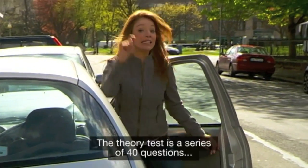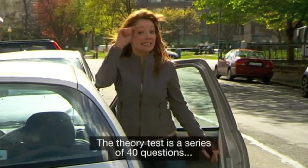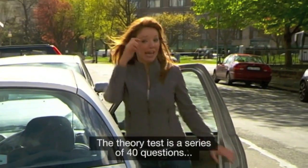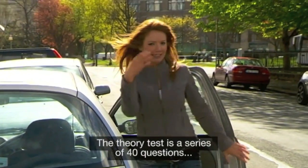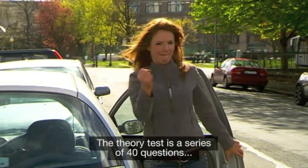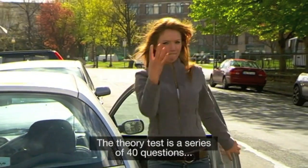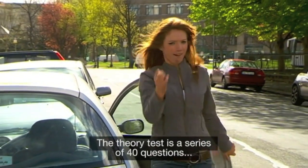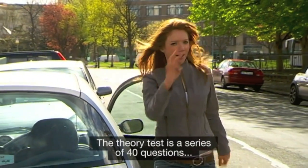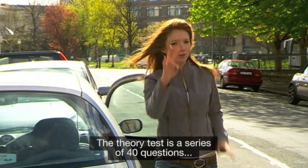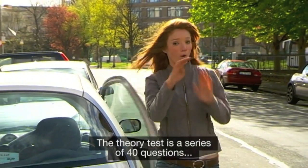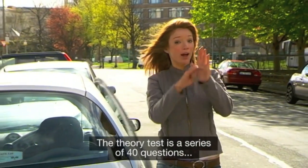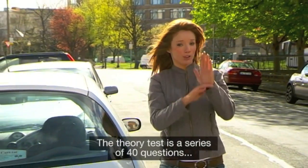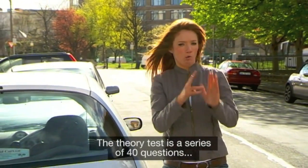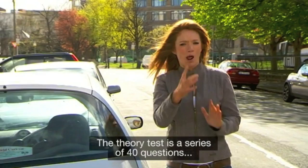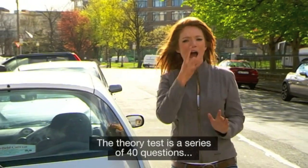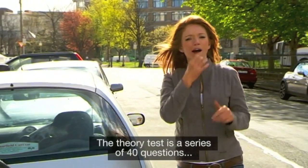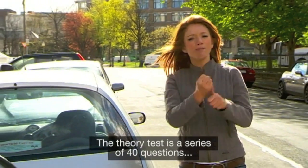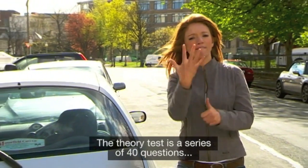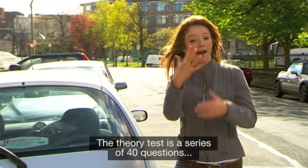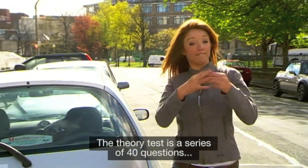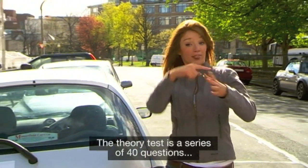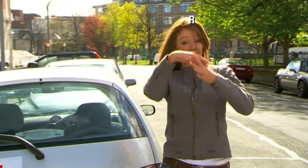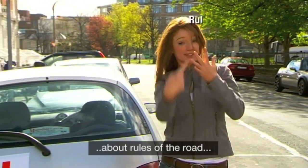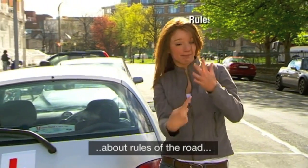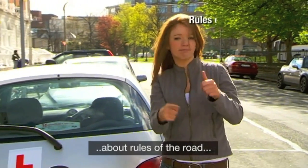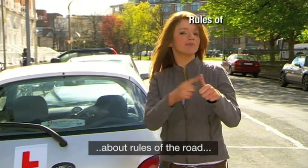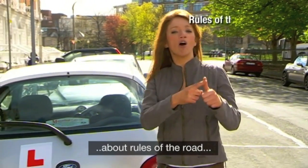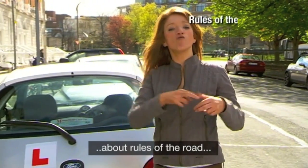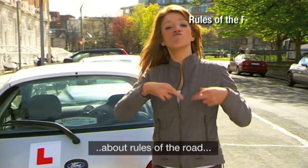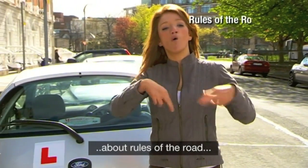The theory test is a series of 40 questions about rules of the road.